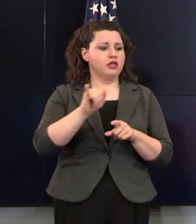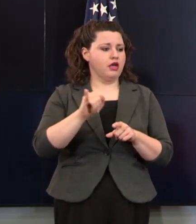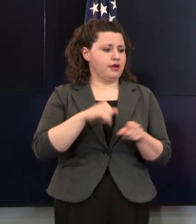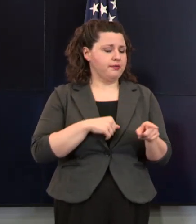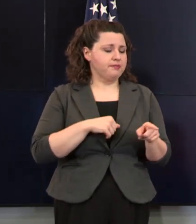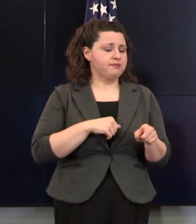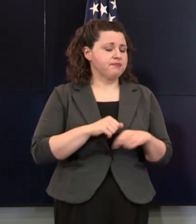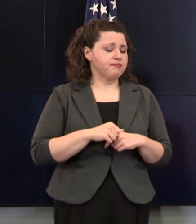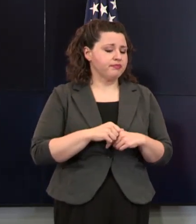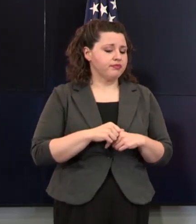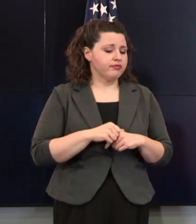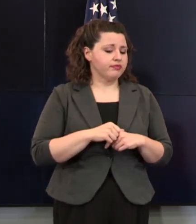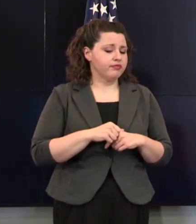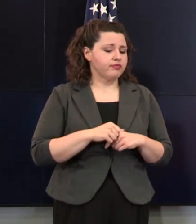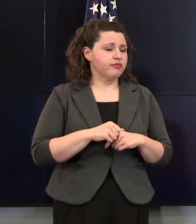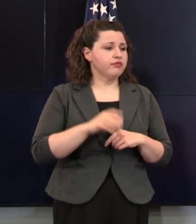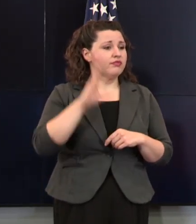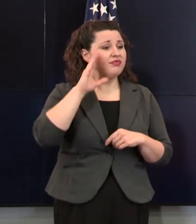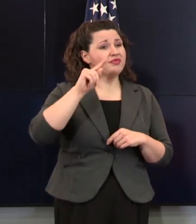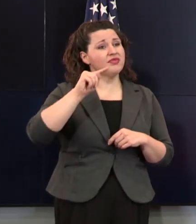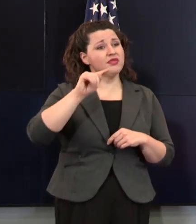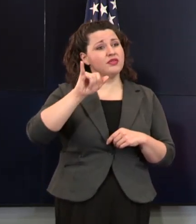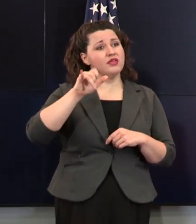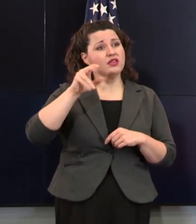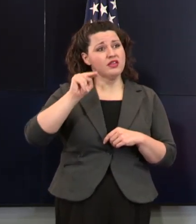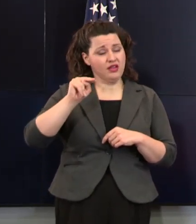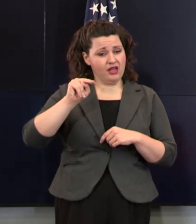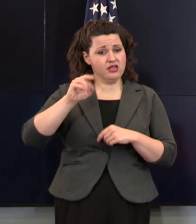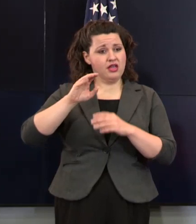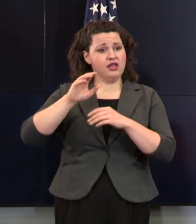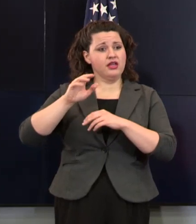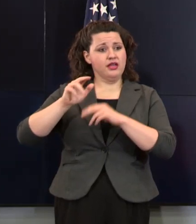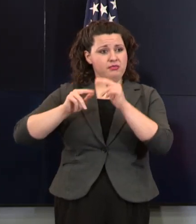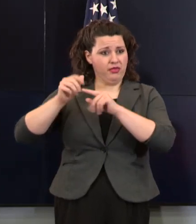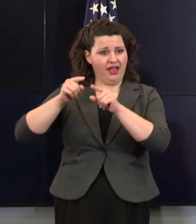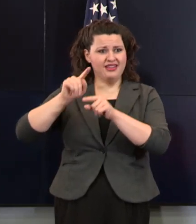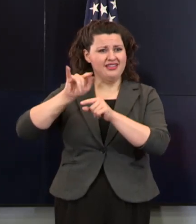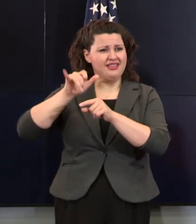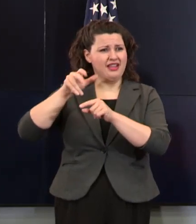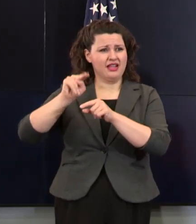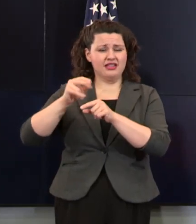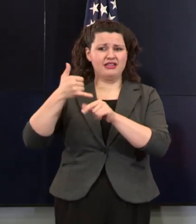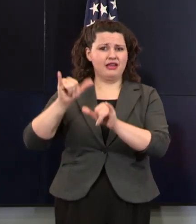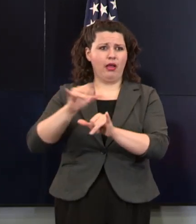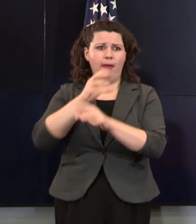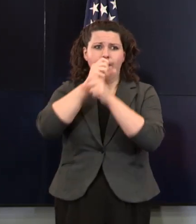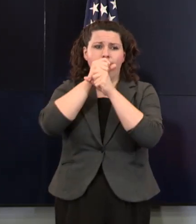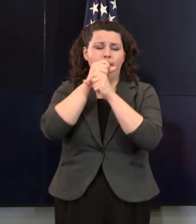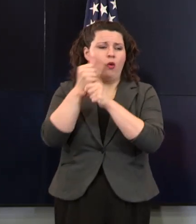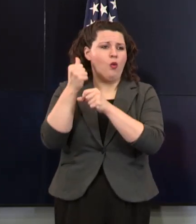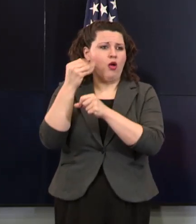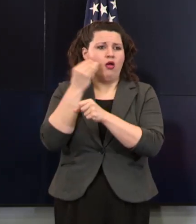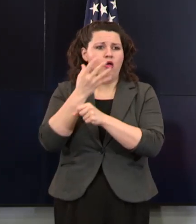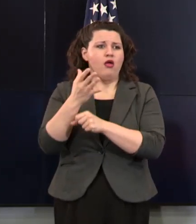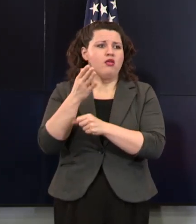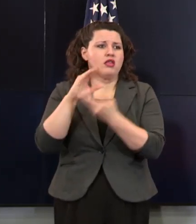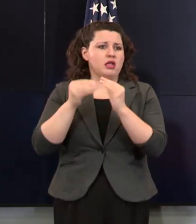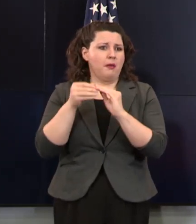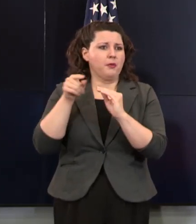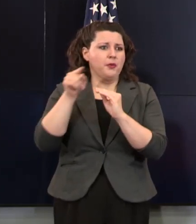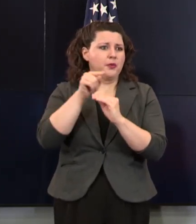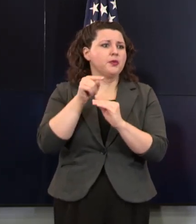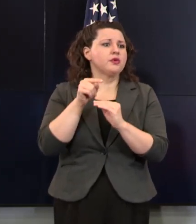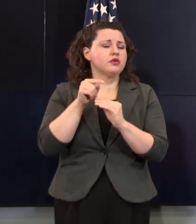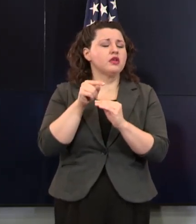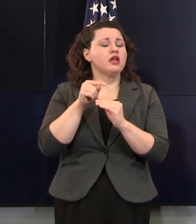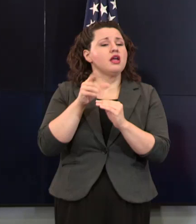Hi there. So the Tyson plant in Perry, Tyson still refuses to release numbers of infections there, and numerous